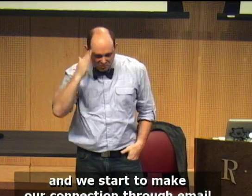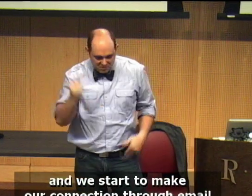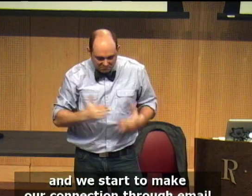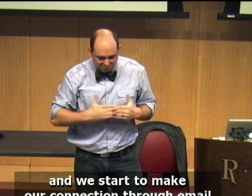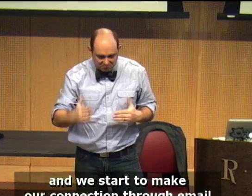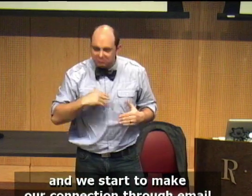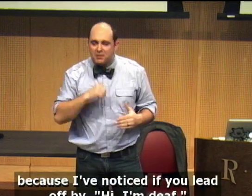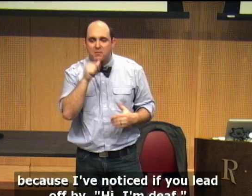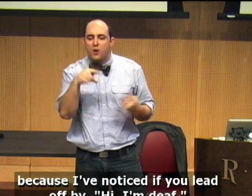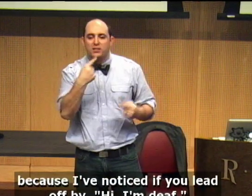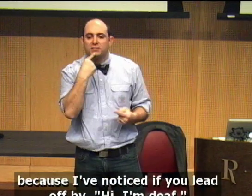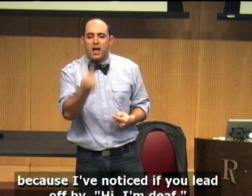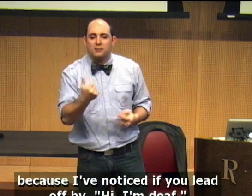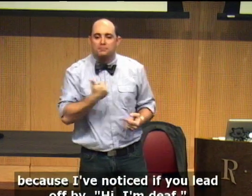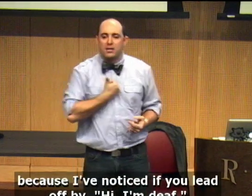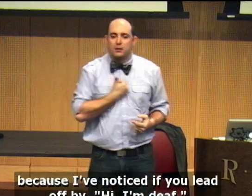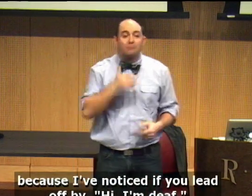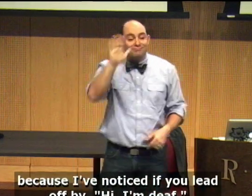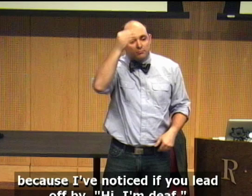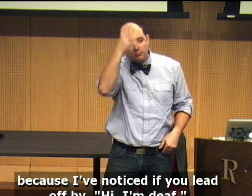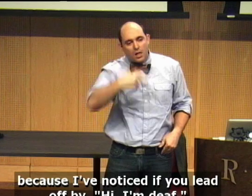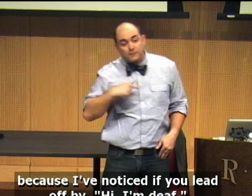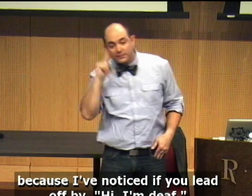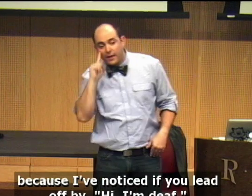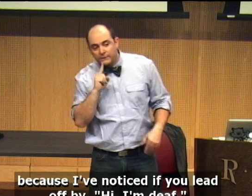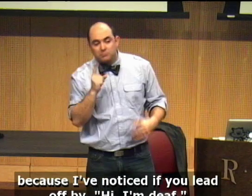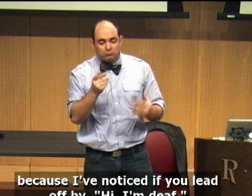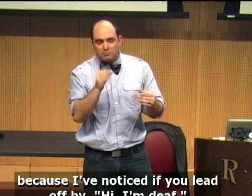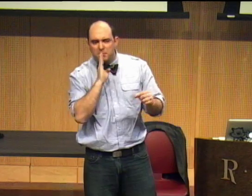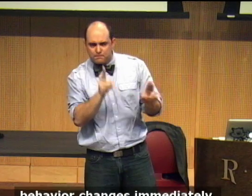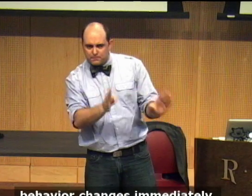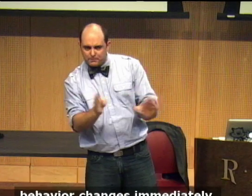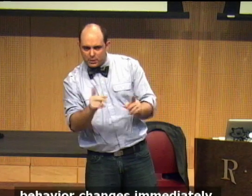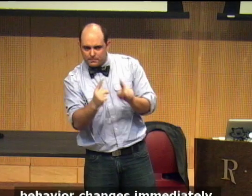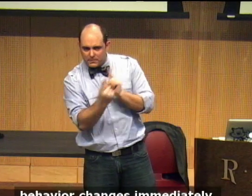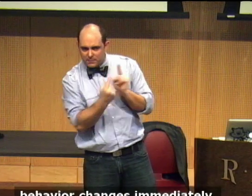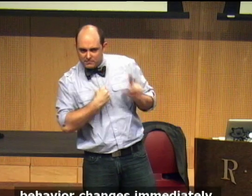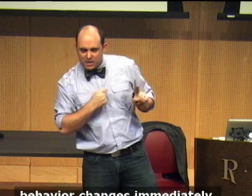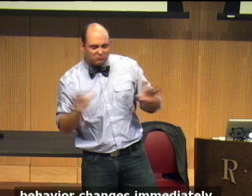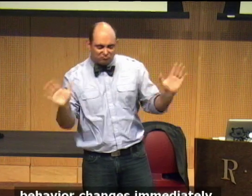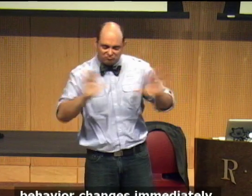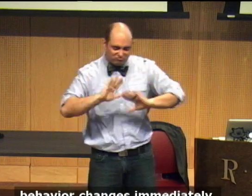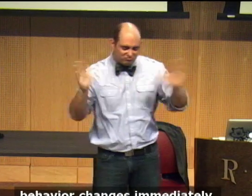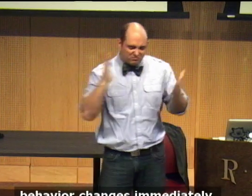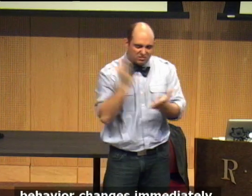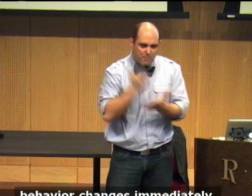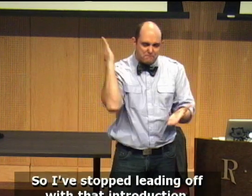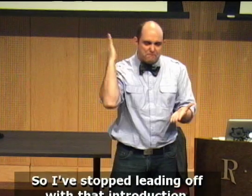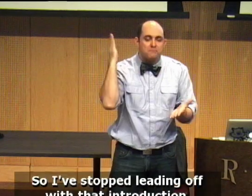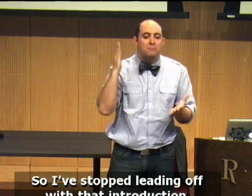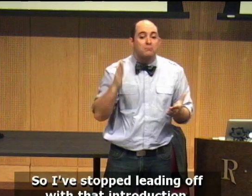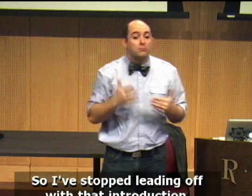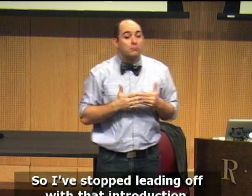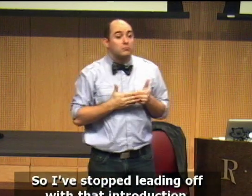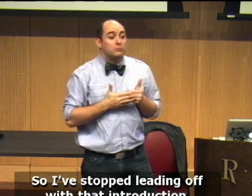connection through email, because I've noticed if you lead off by, hi, I'm deaf, behavior changes immediately. So I've